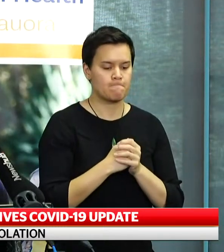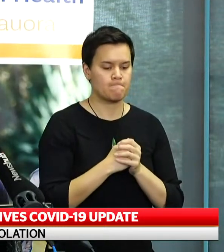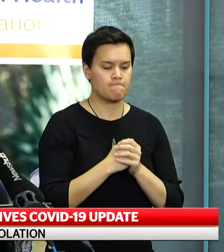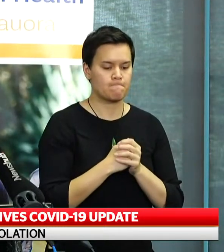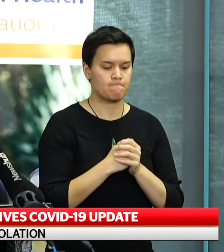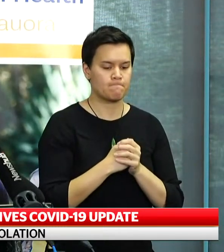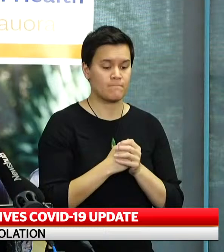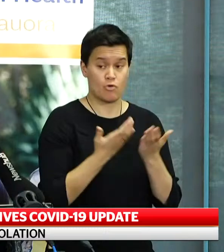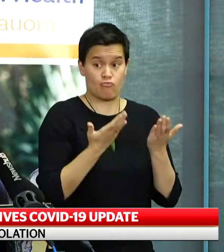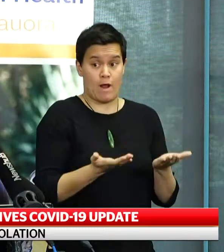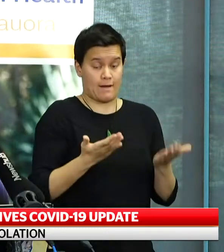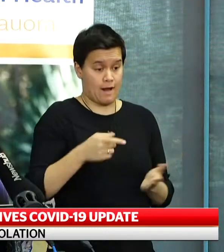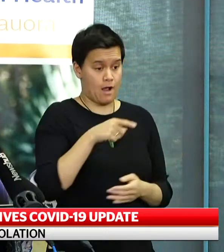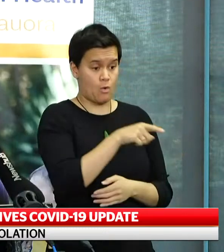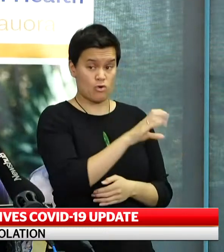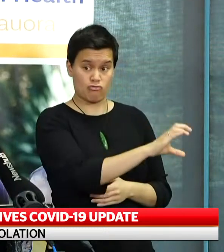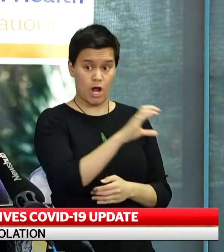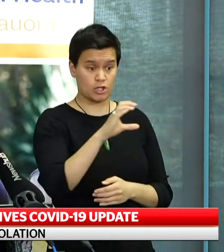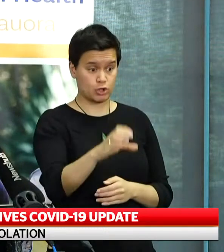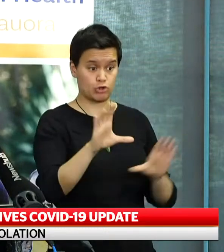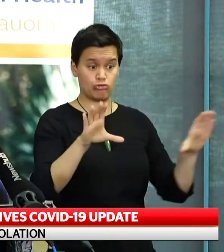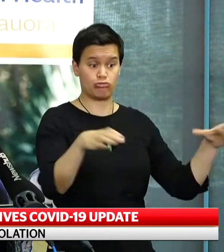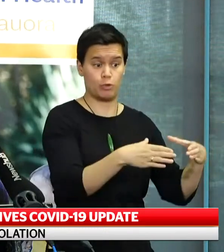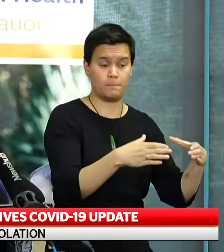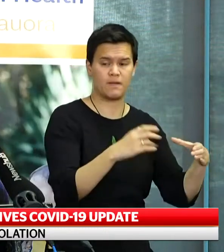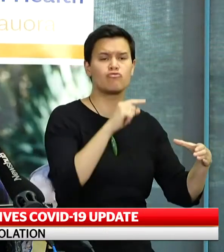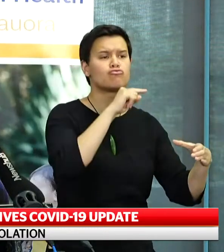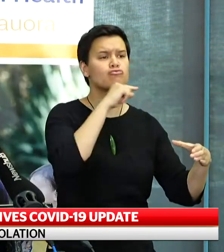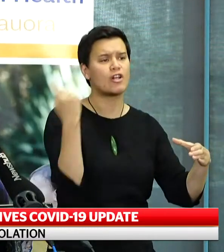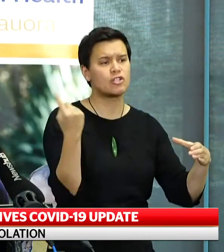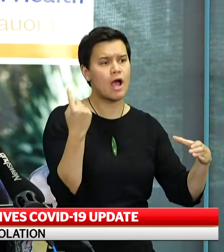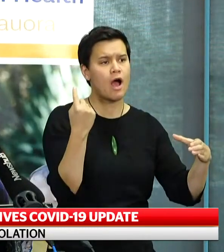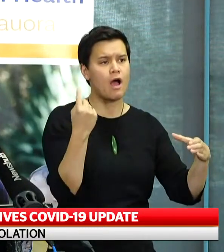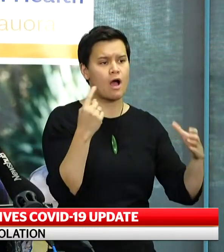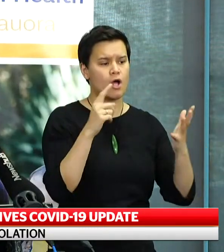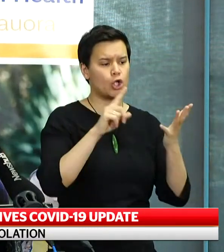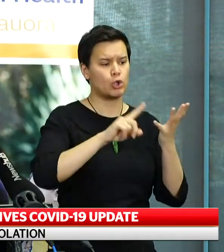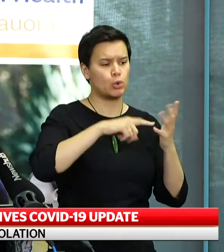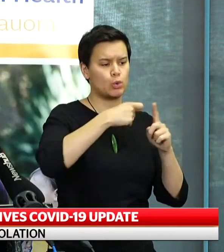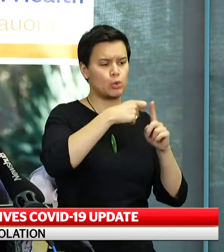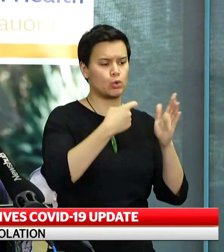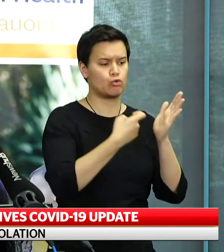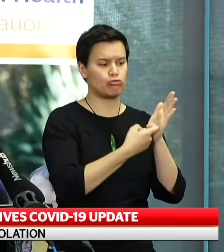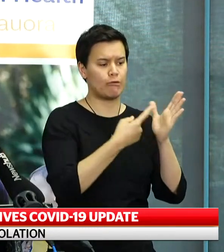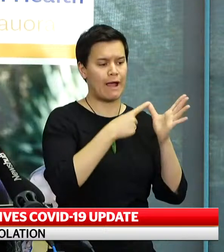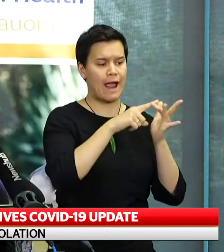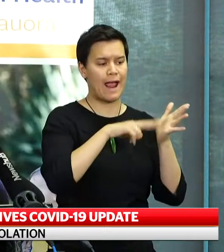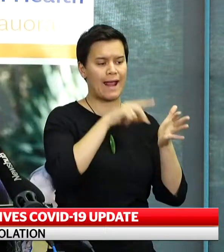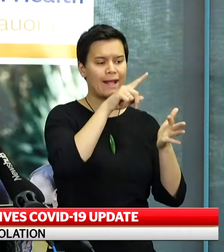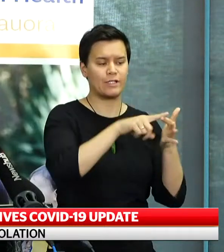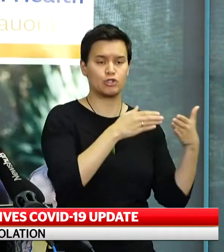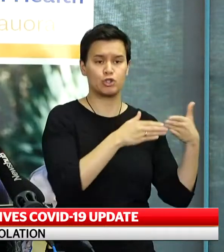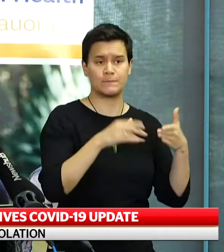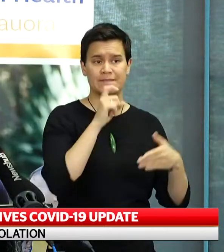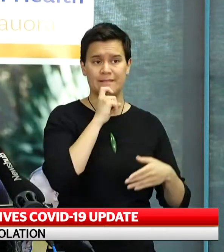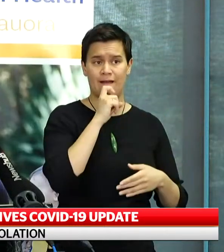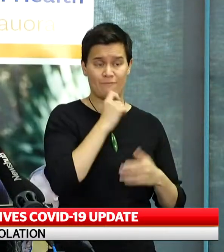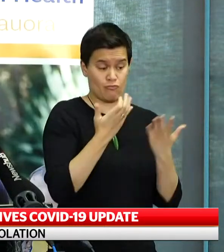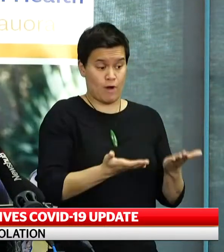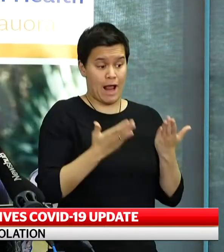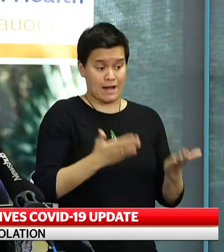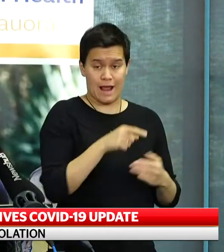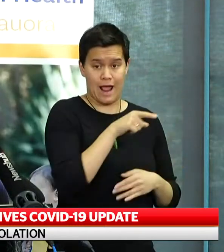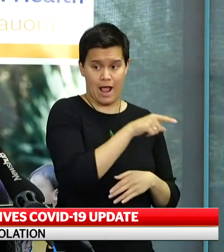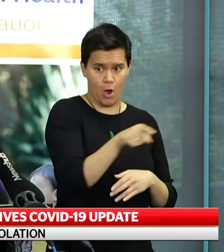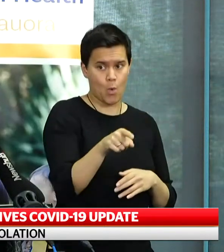long this current group will stay in managed isolation, and that decision will be made after we have got the day 12 test results back, and we will